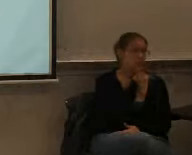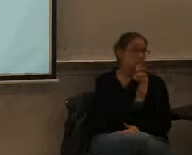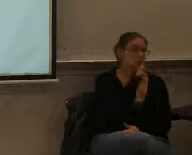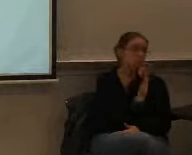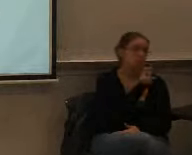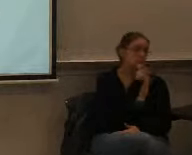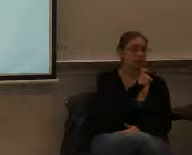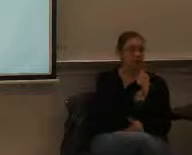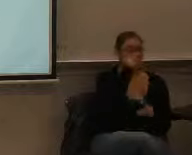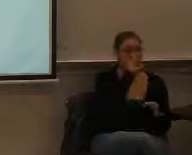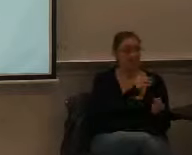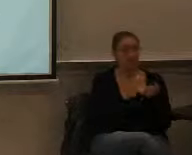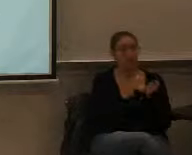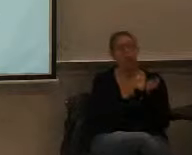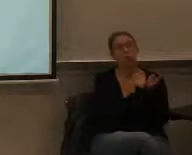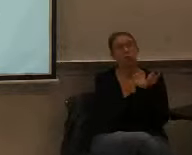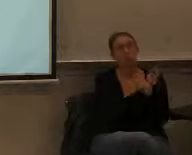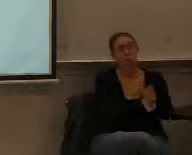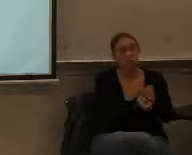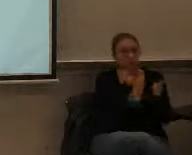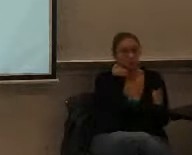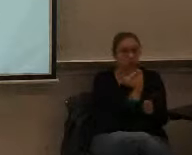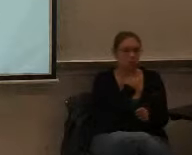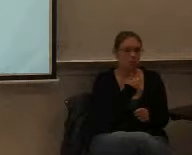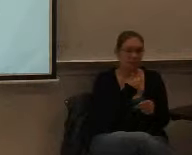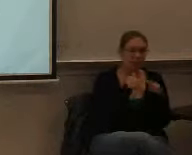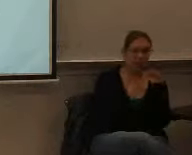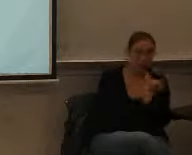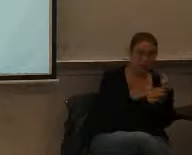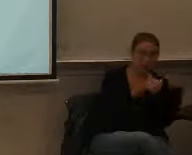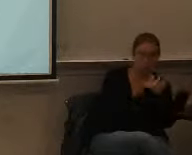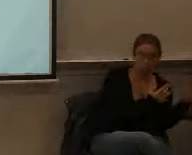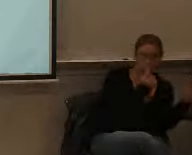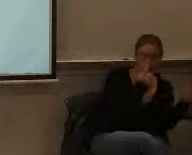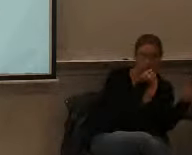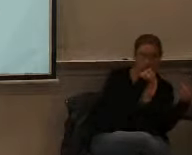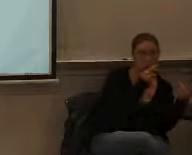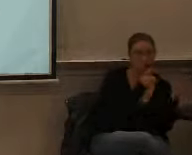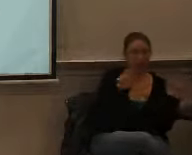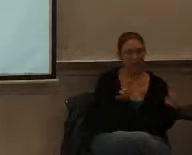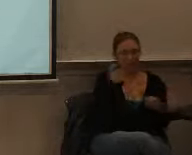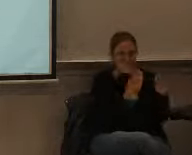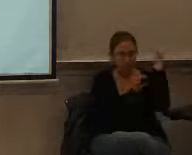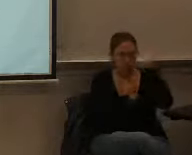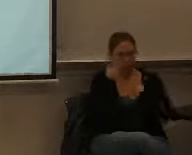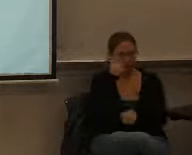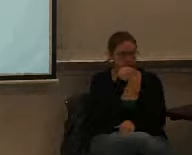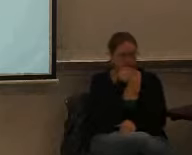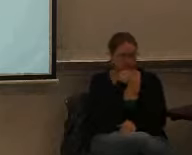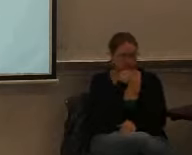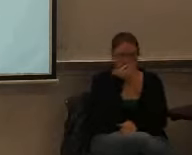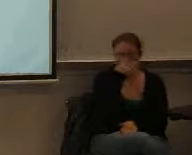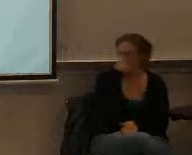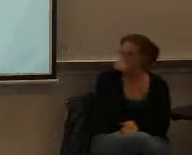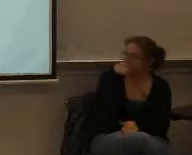evolutionary time whether you adopt a hide and wait versus an active foraging approach.